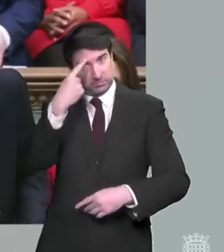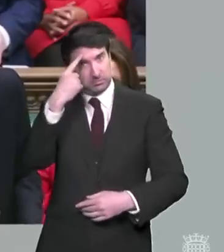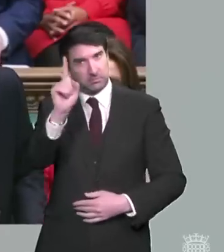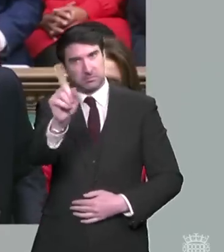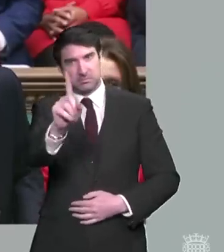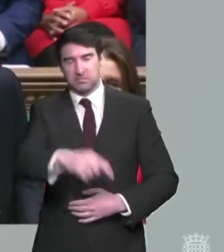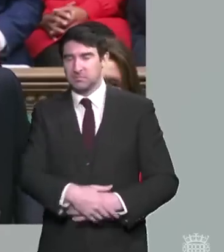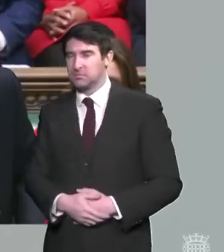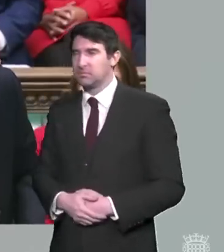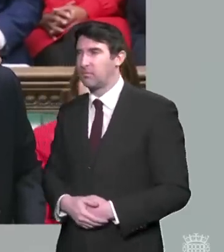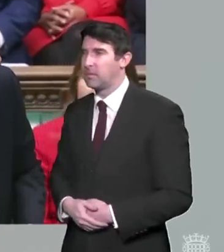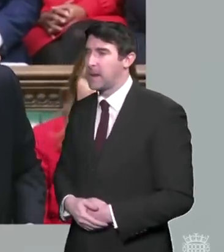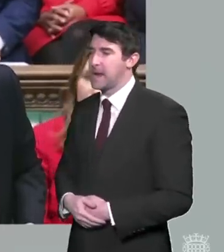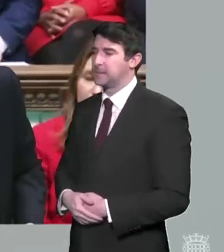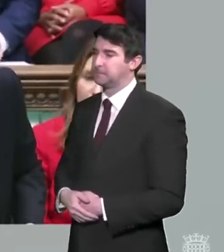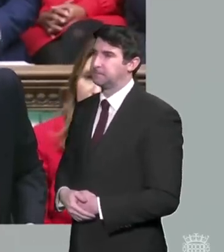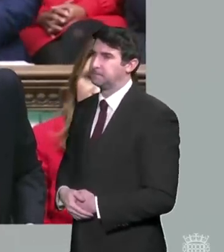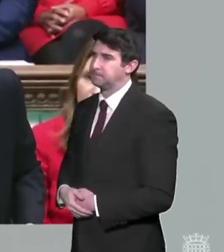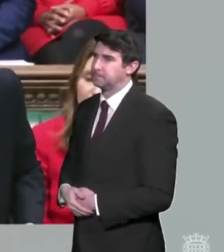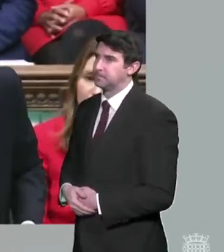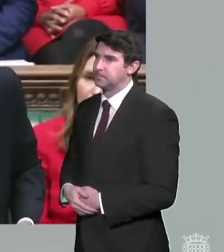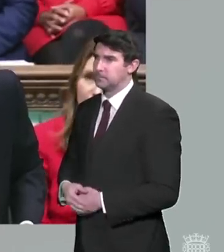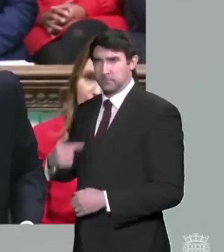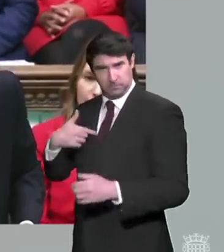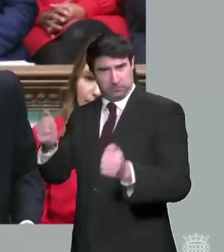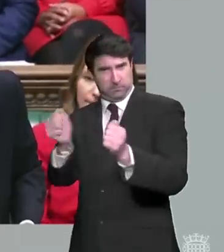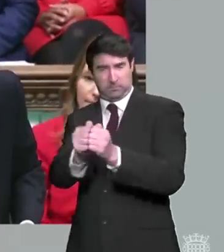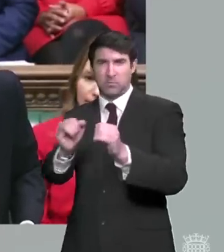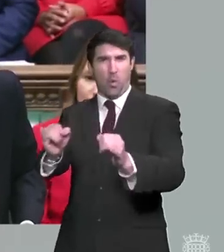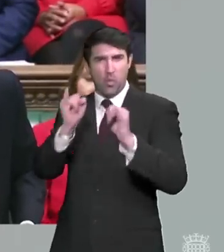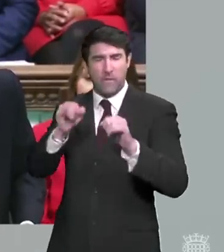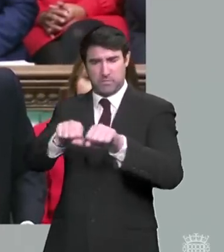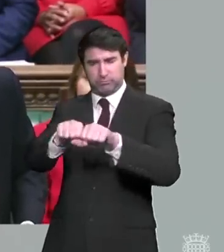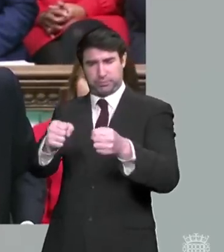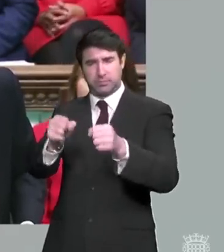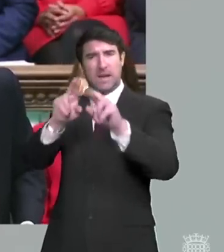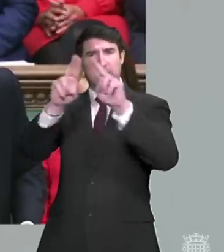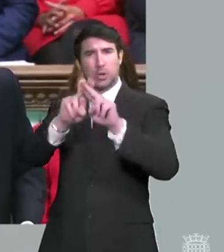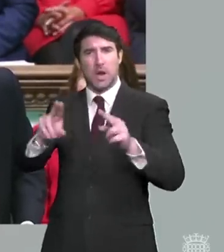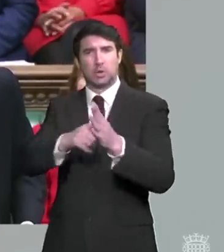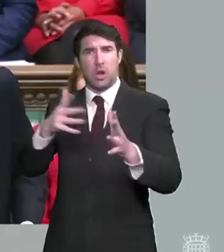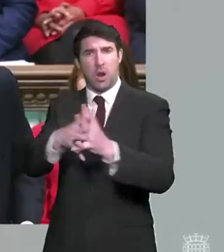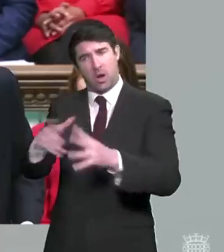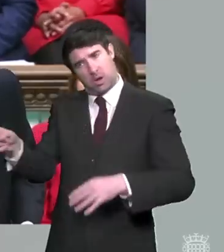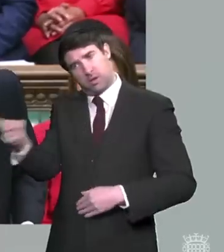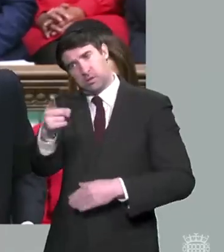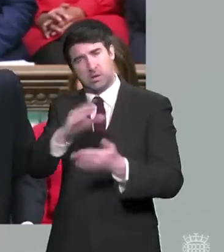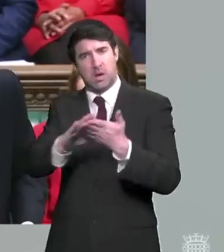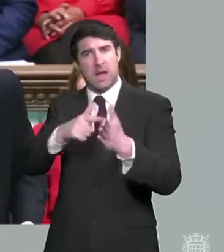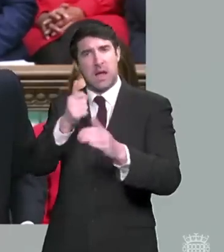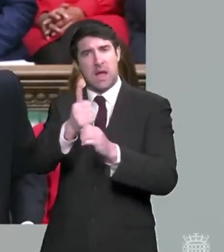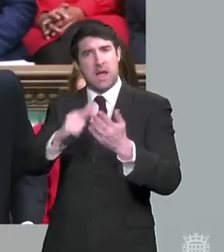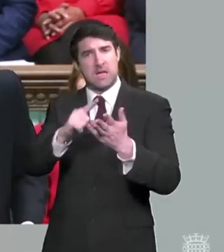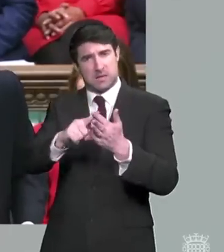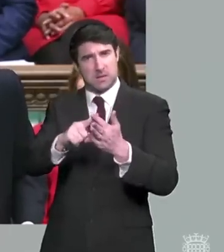absolutely right that we must hold those to account for the horrific crimes that they have committed. I'm proud that the United Kingdom has played, again,